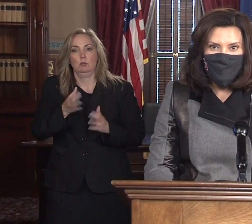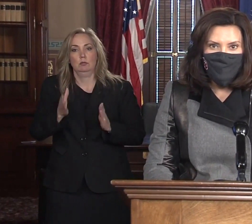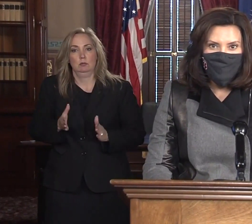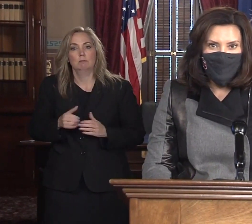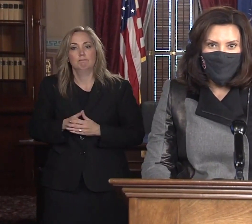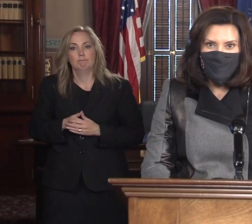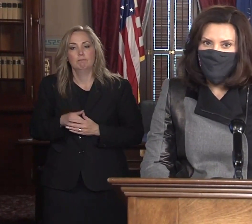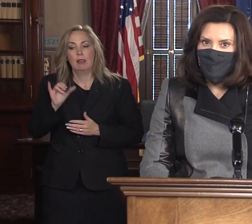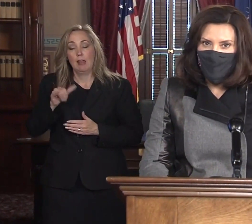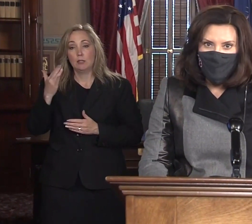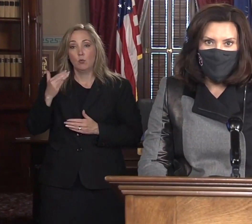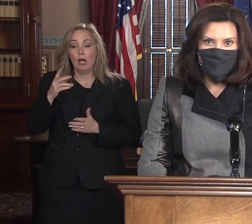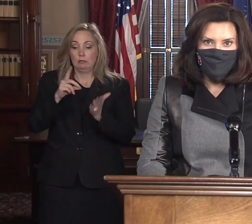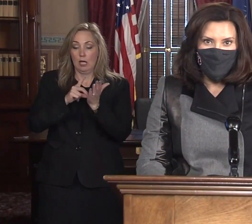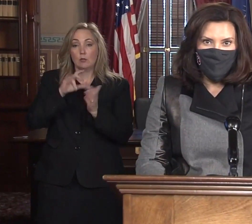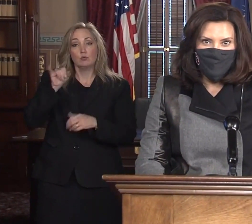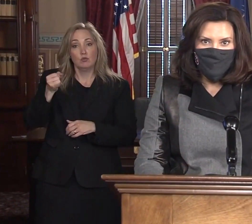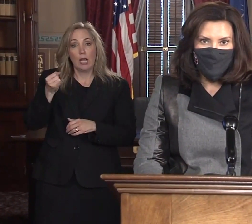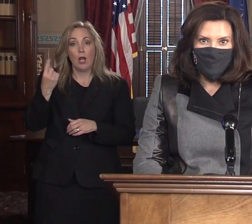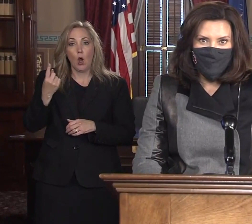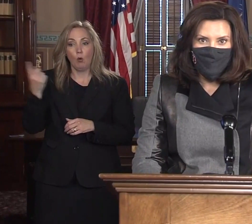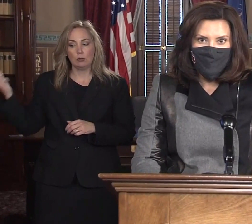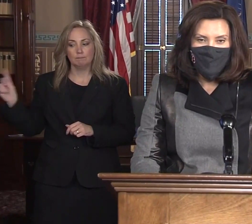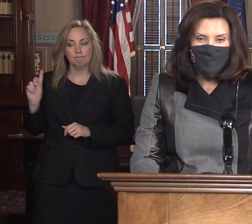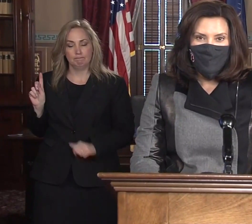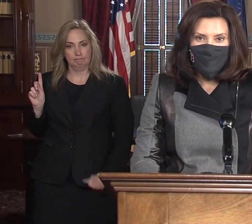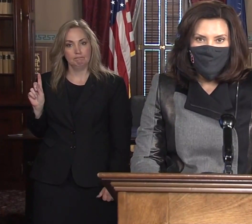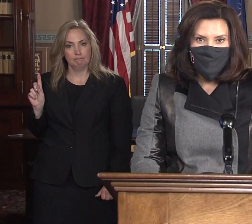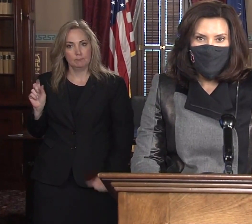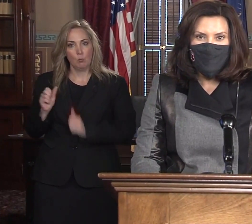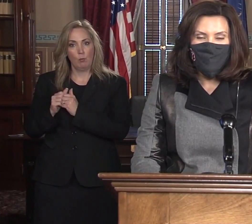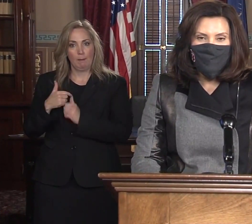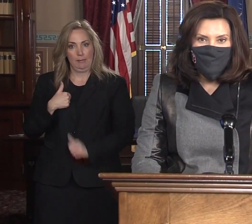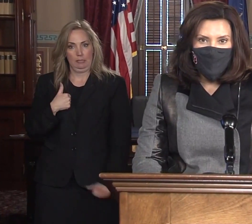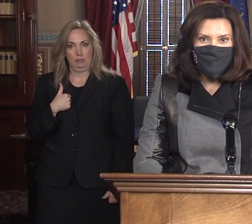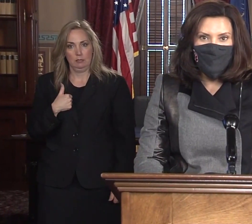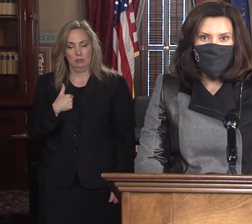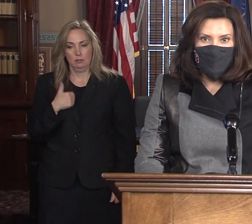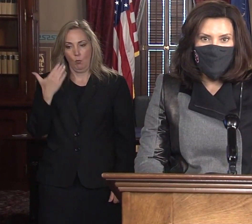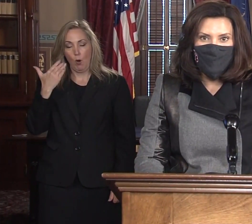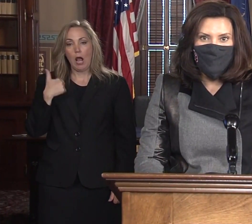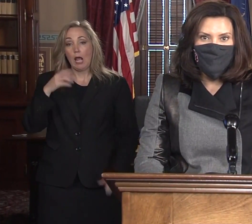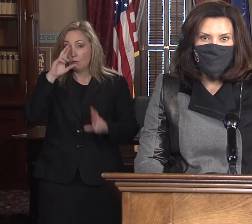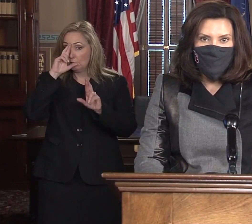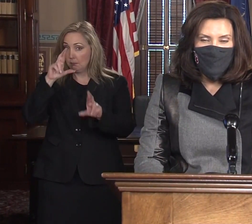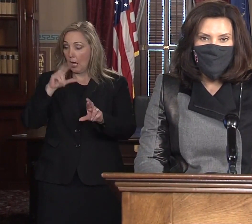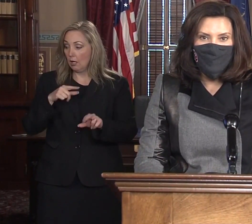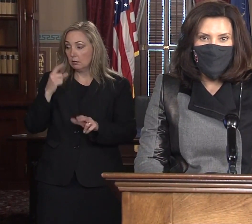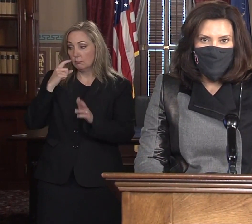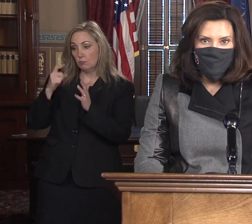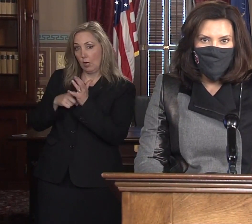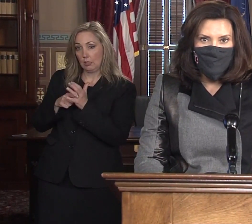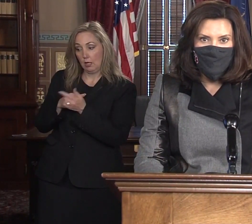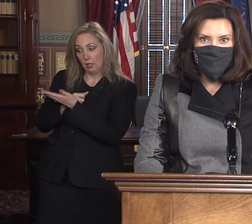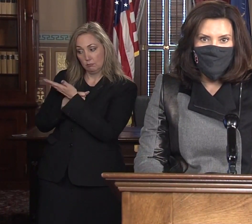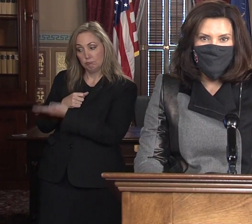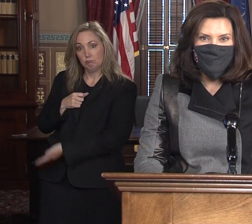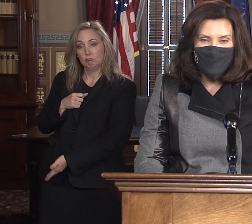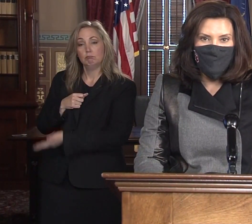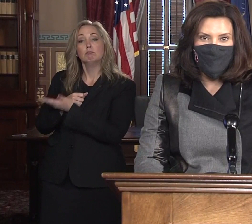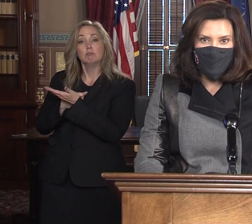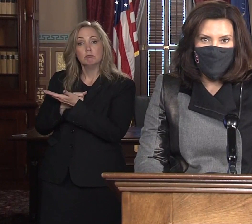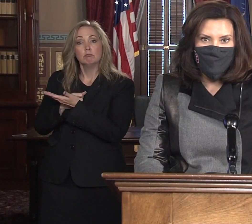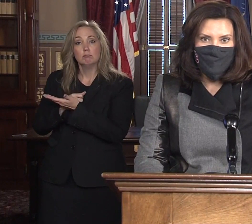why Dr. J is always by my side, because I respect and recognize that she has an expertise